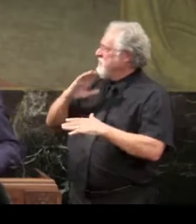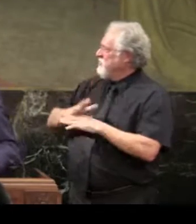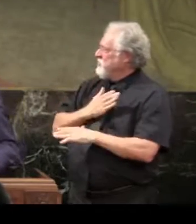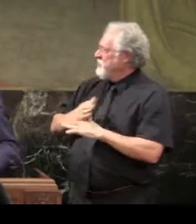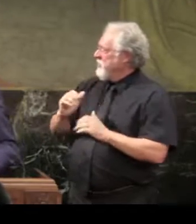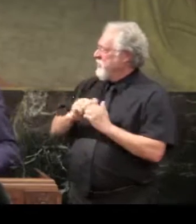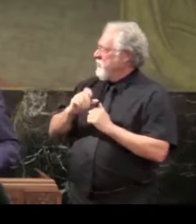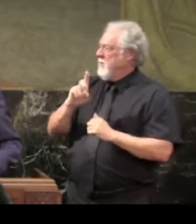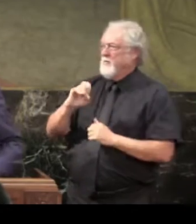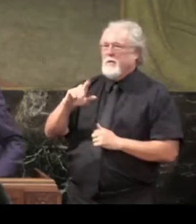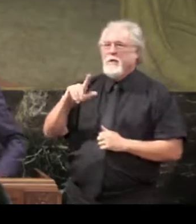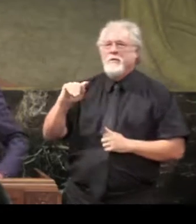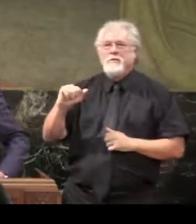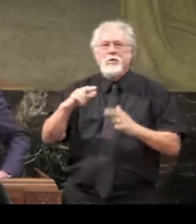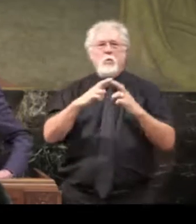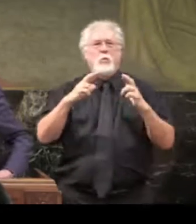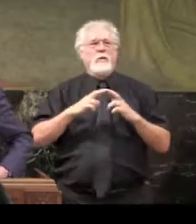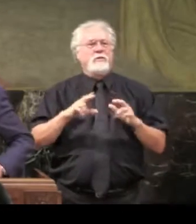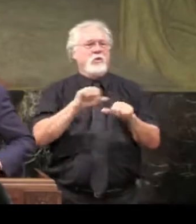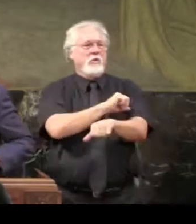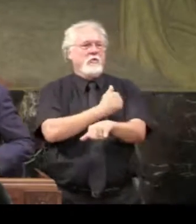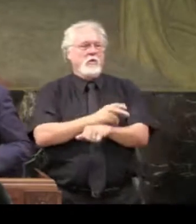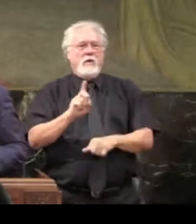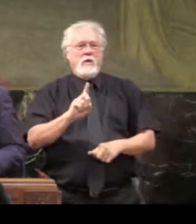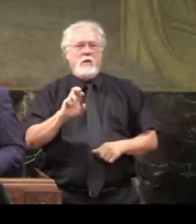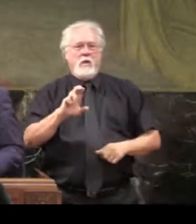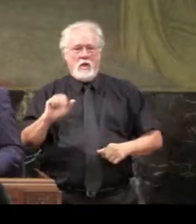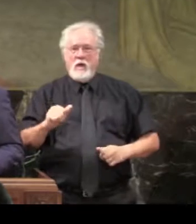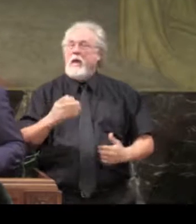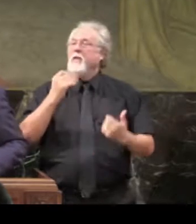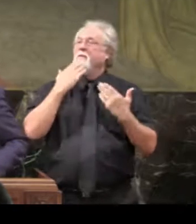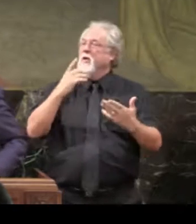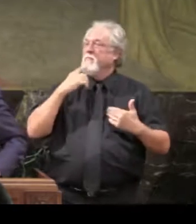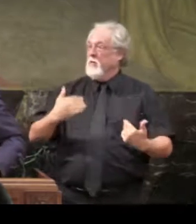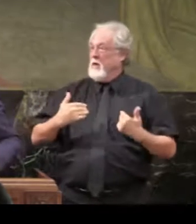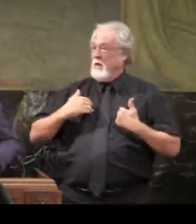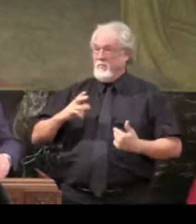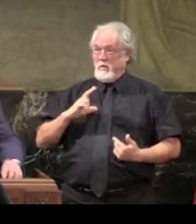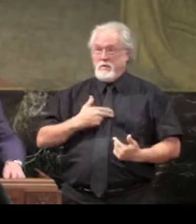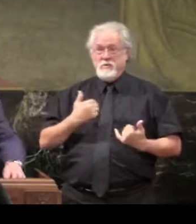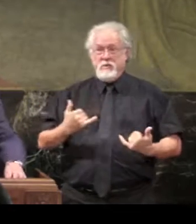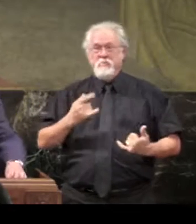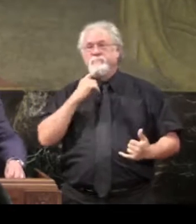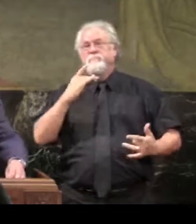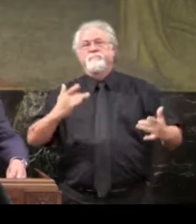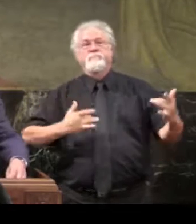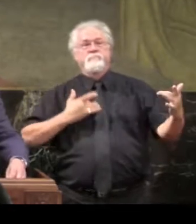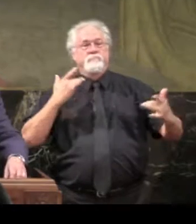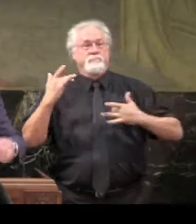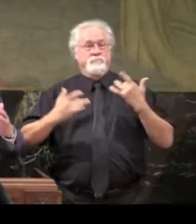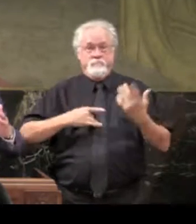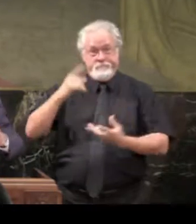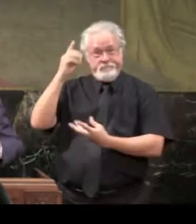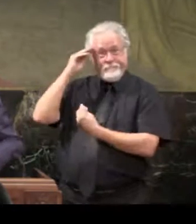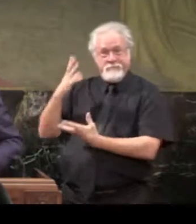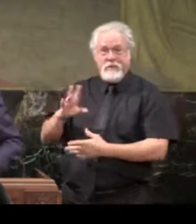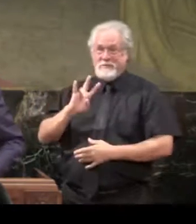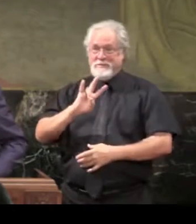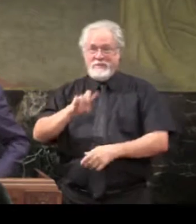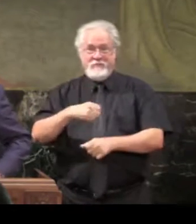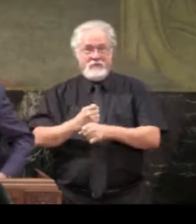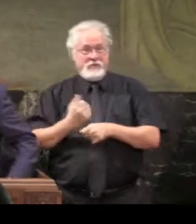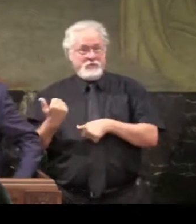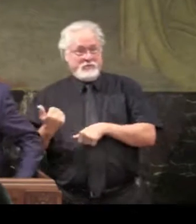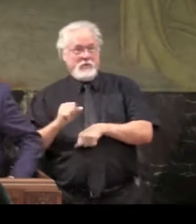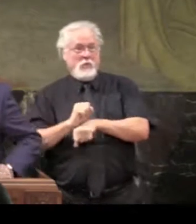with the Delta Regional Authority. And we want to say thank you, Governor, for hosting us today. I tell you, it's exciting. I was telling the Governor, 7 years in this post, and